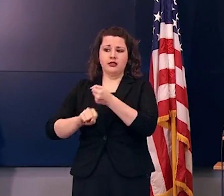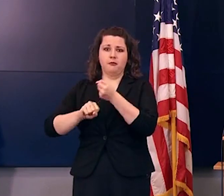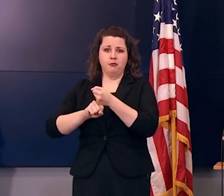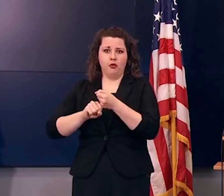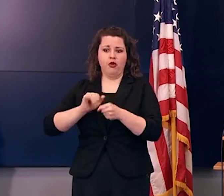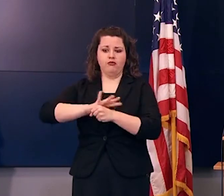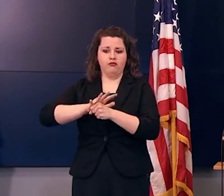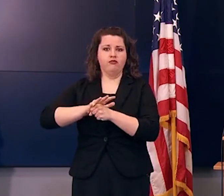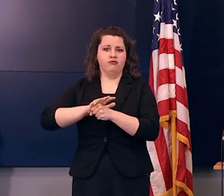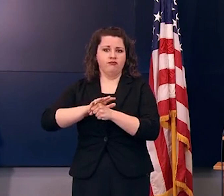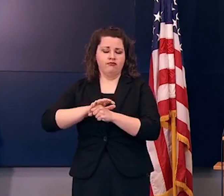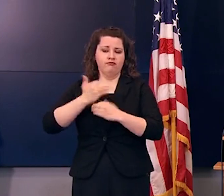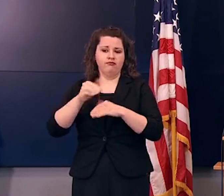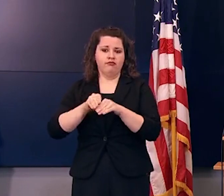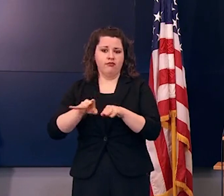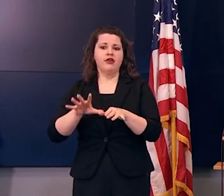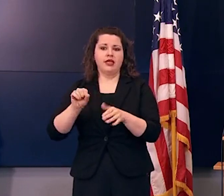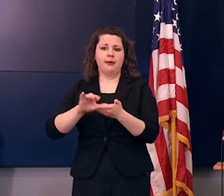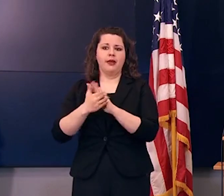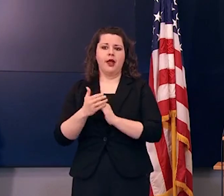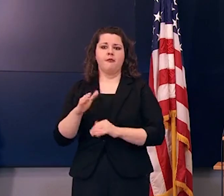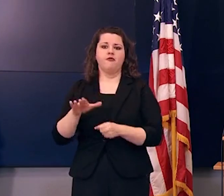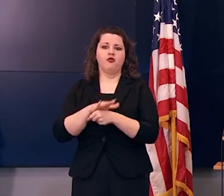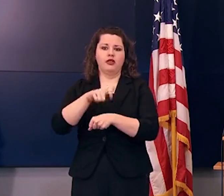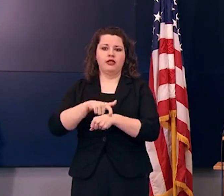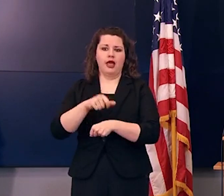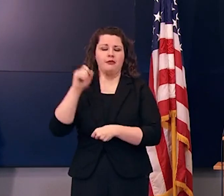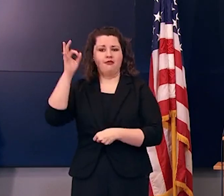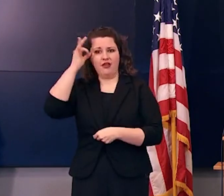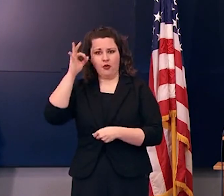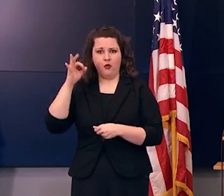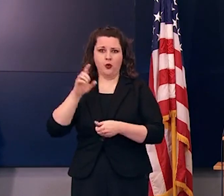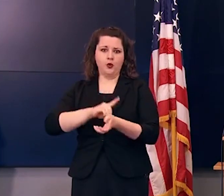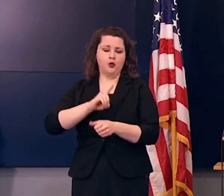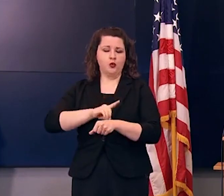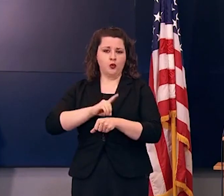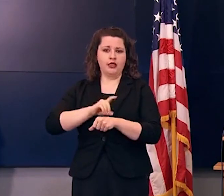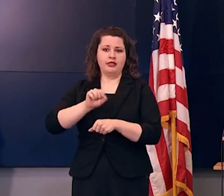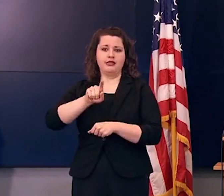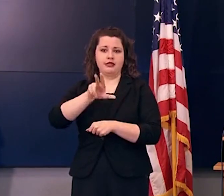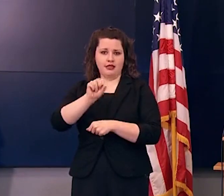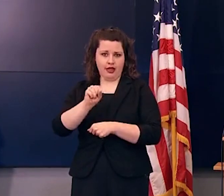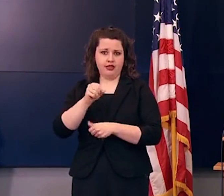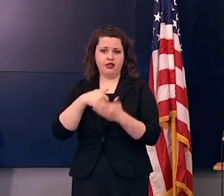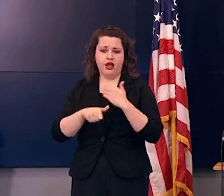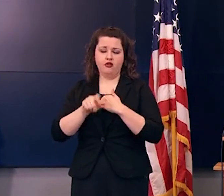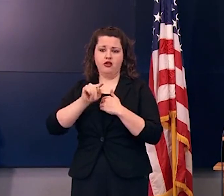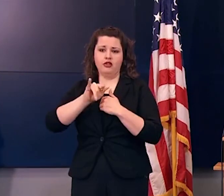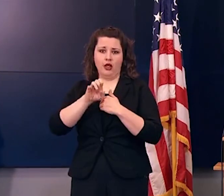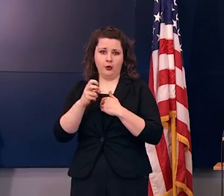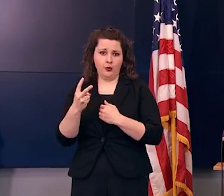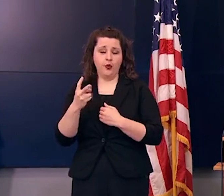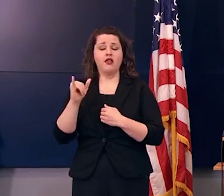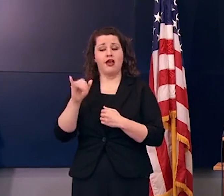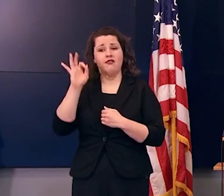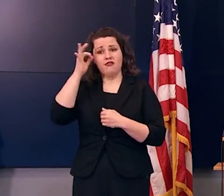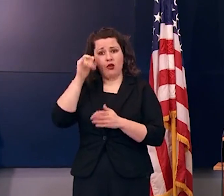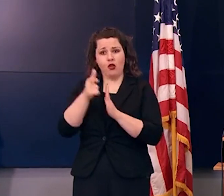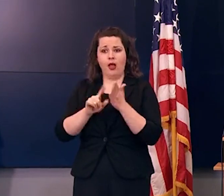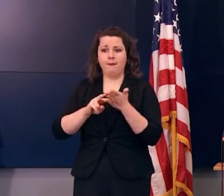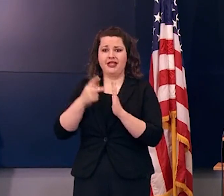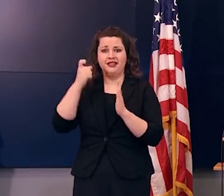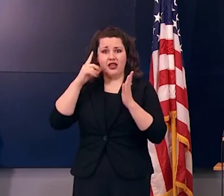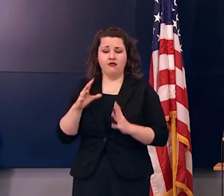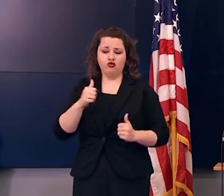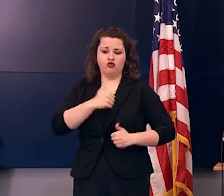mitigation efforts to full-time federal duty status under Title 32. This federal law provides governors the ability to